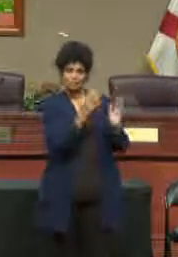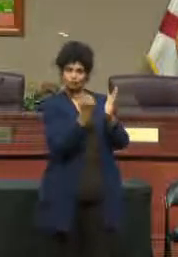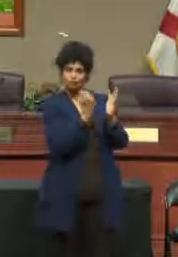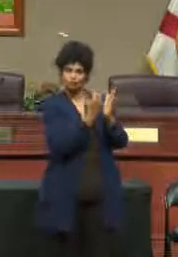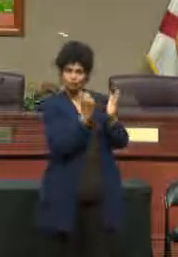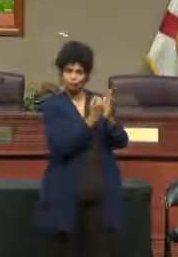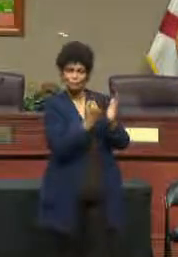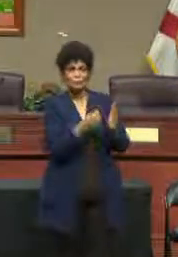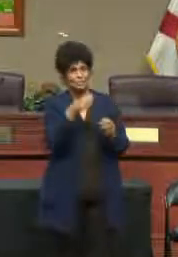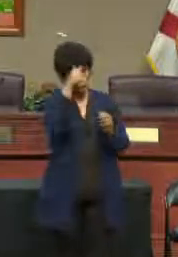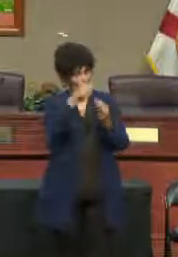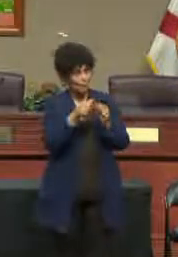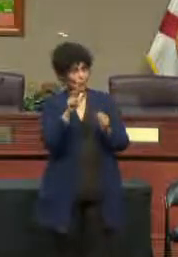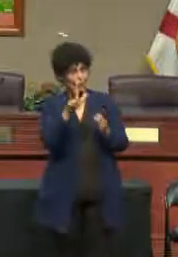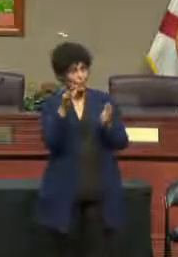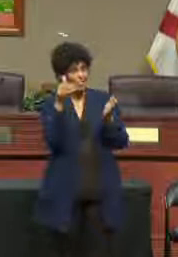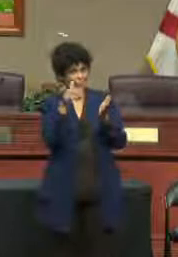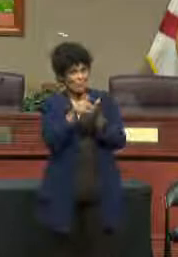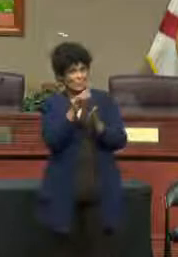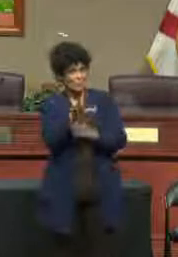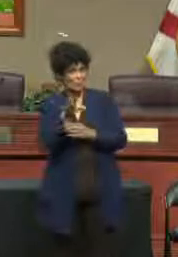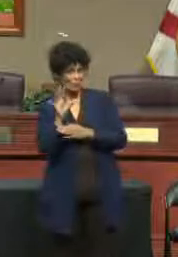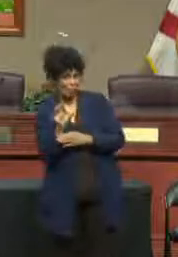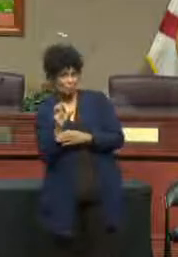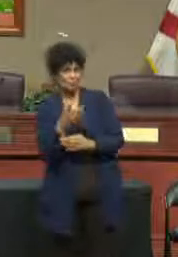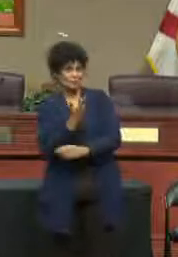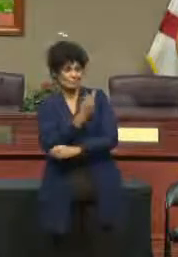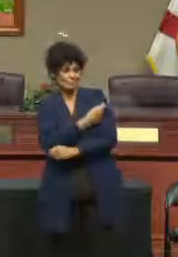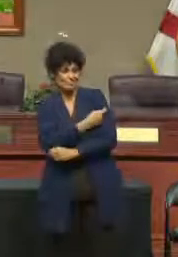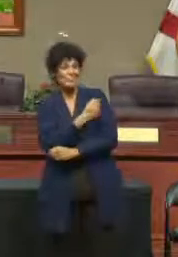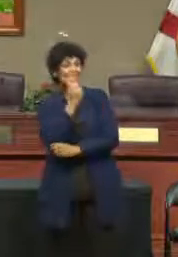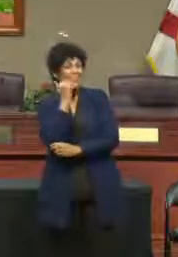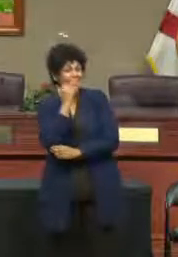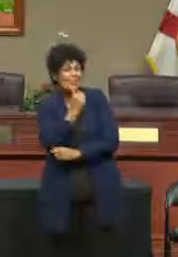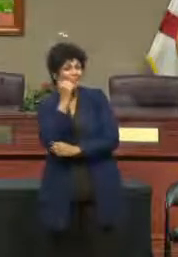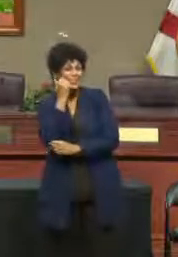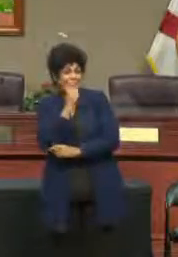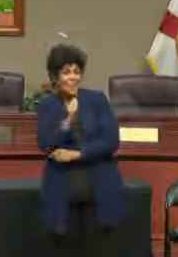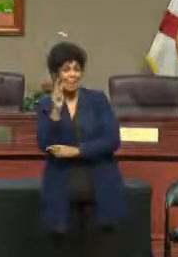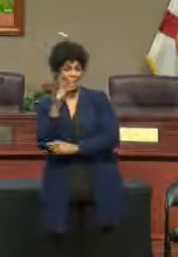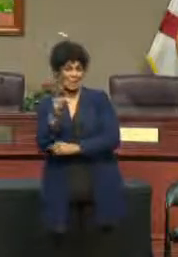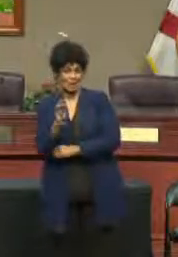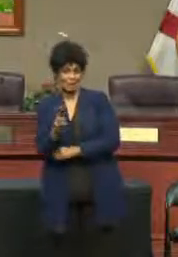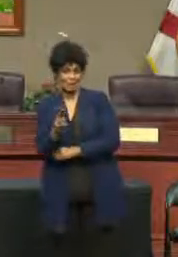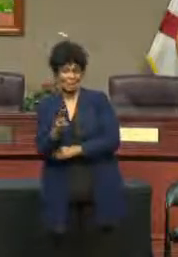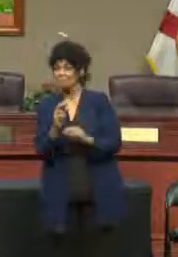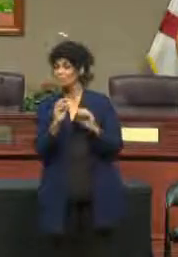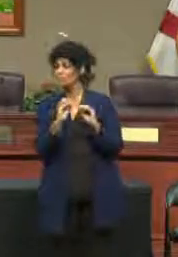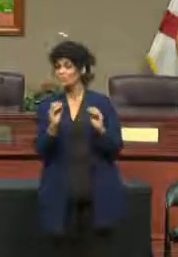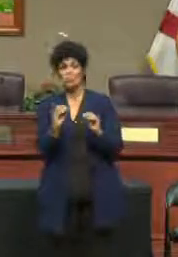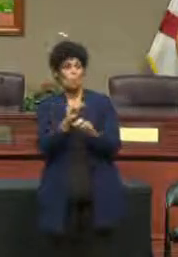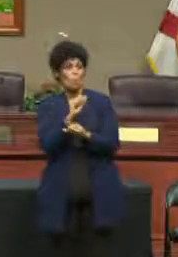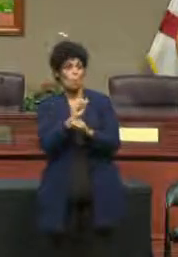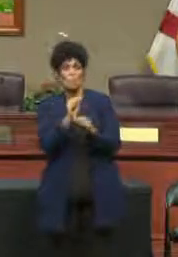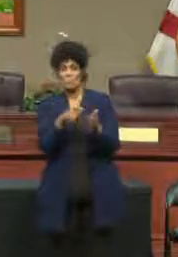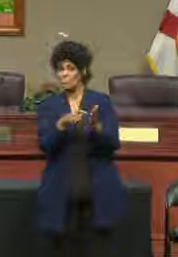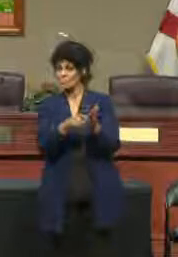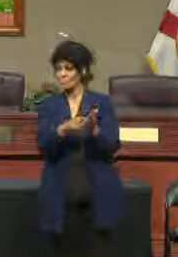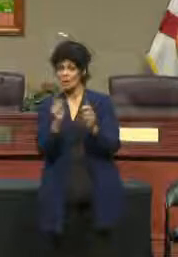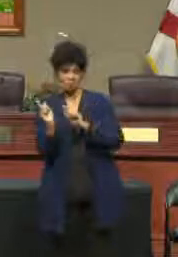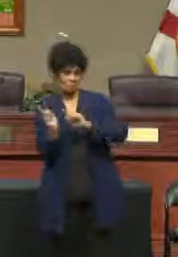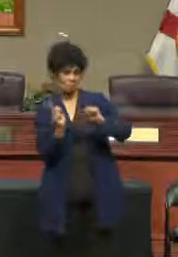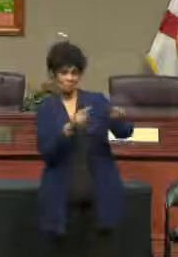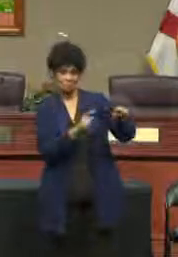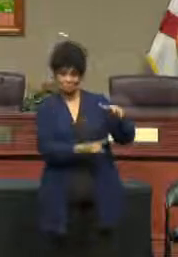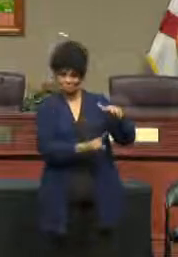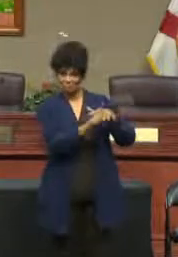first doses of Pfizer vaccine per day. No appointments are required, again, at that site. I do